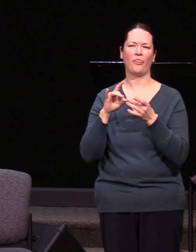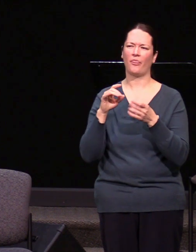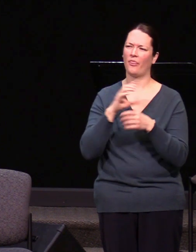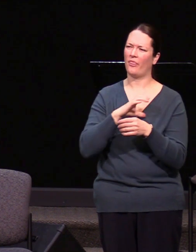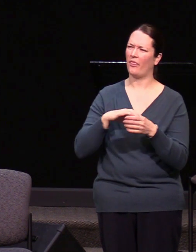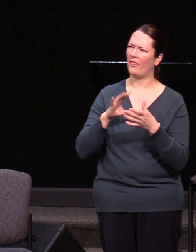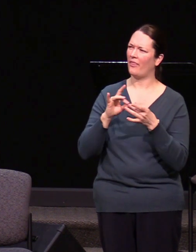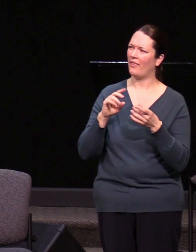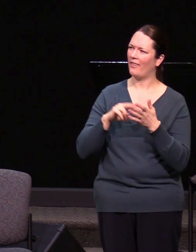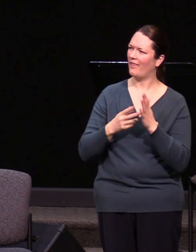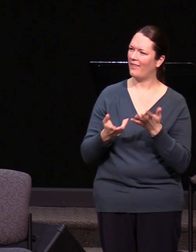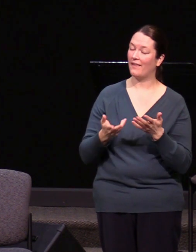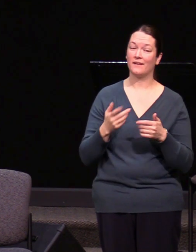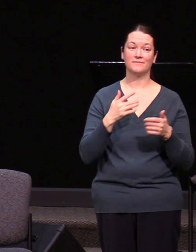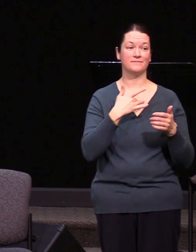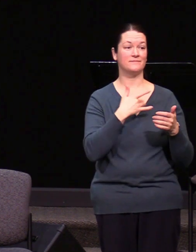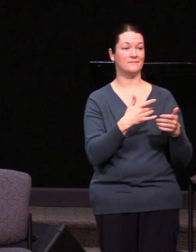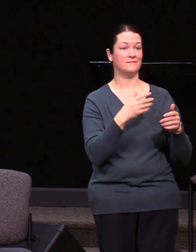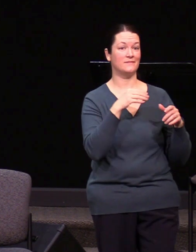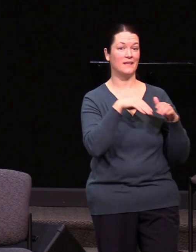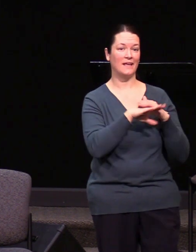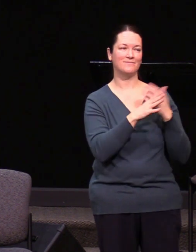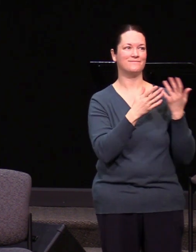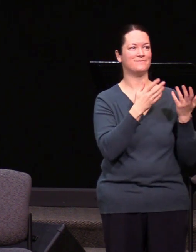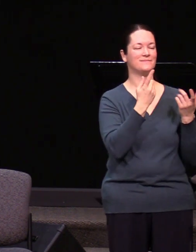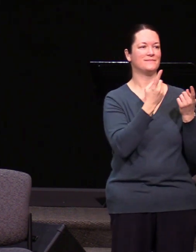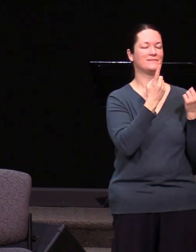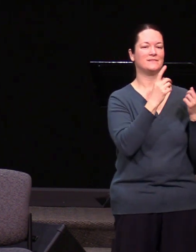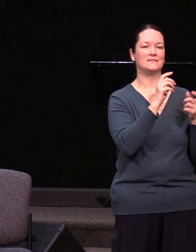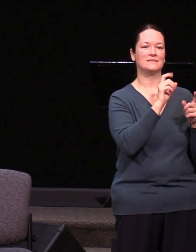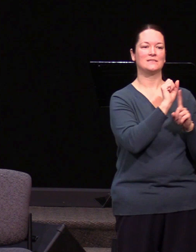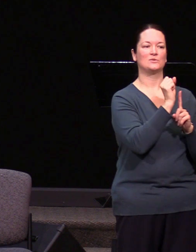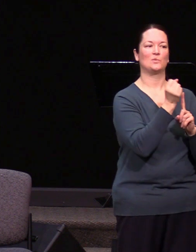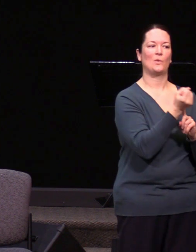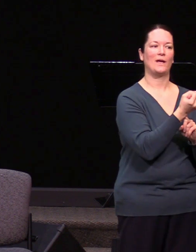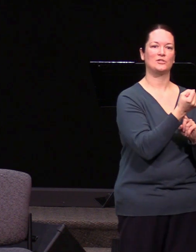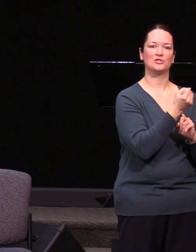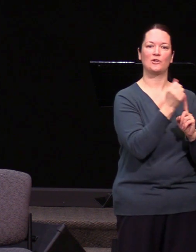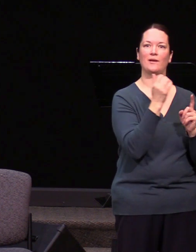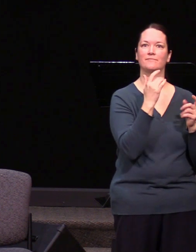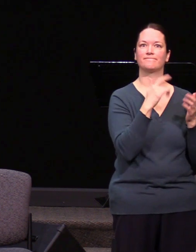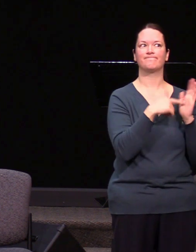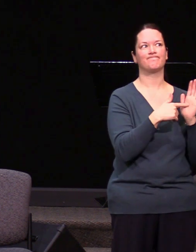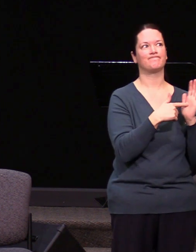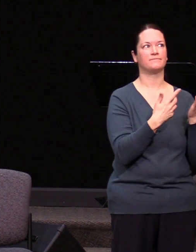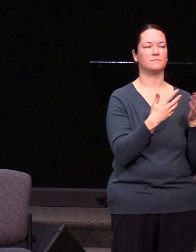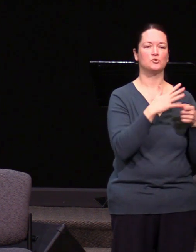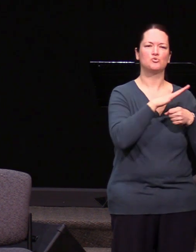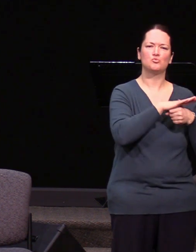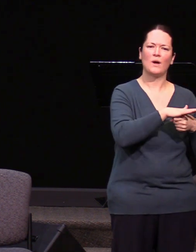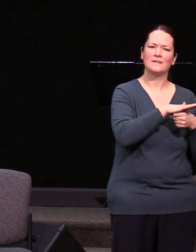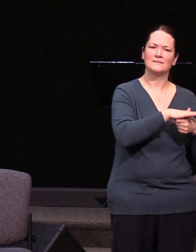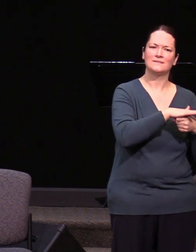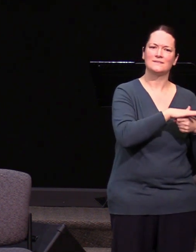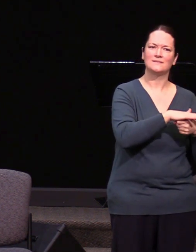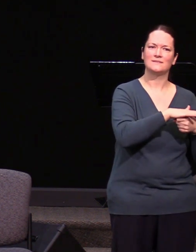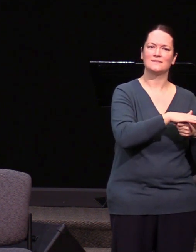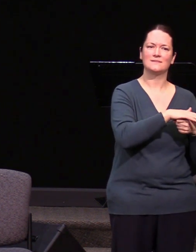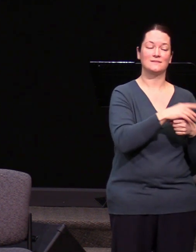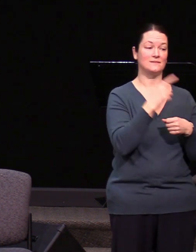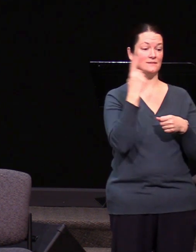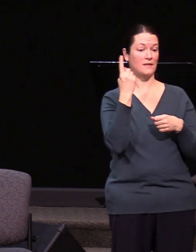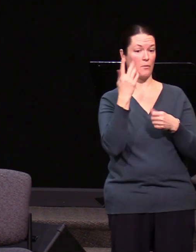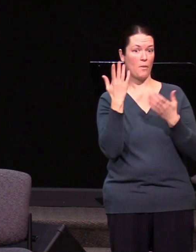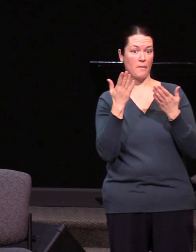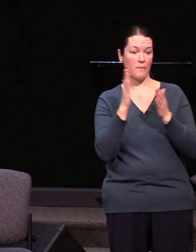Often when we're going into a situation of, let's say, stress, someone might pray for you and pray